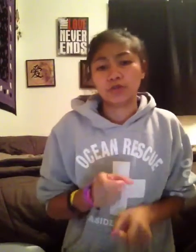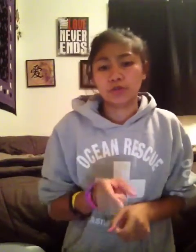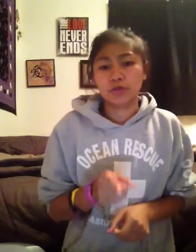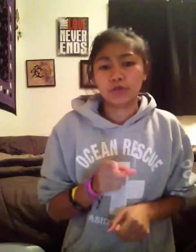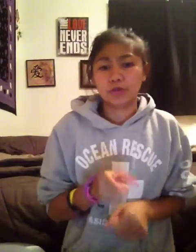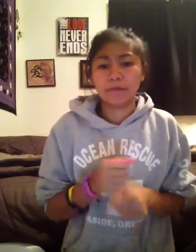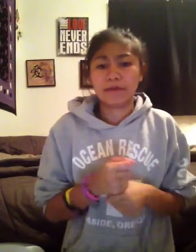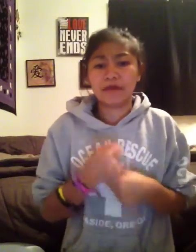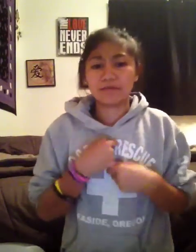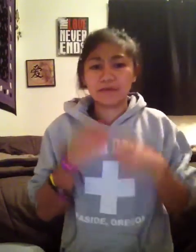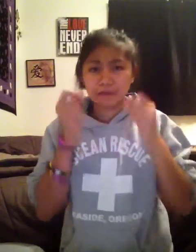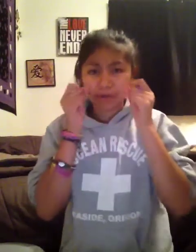eyes. You opened up my